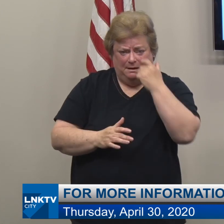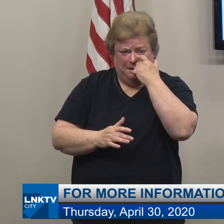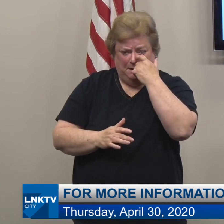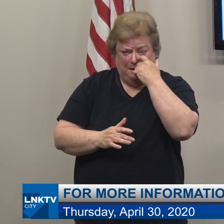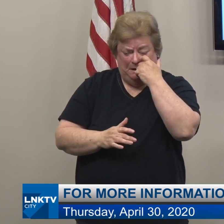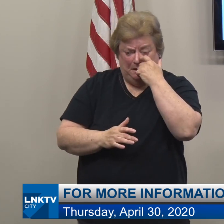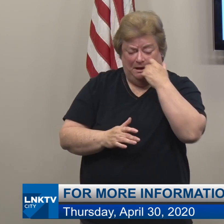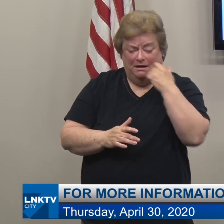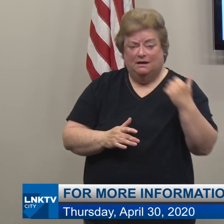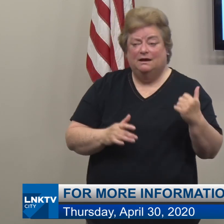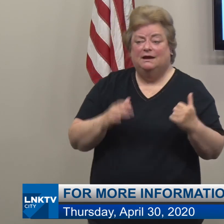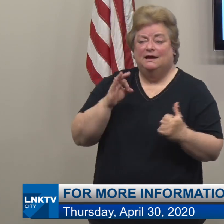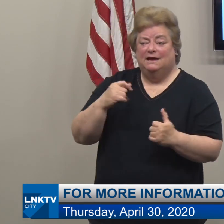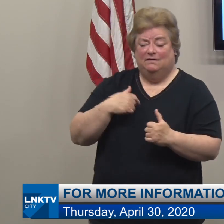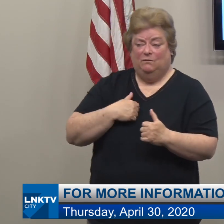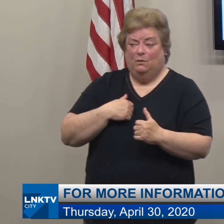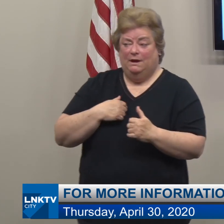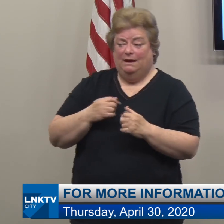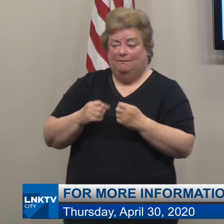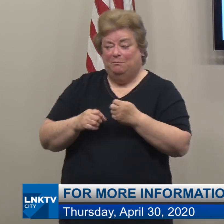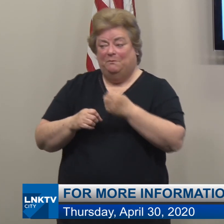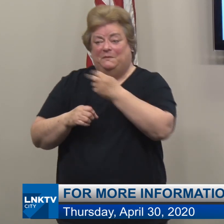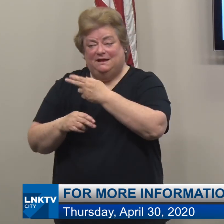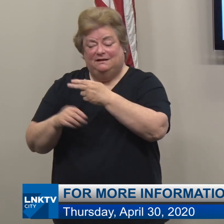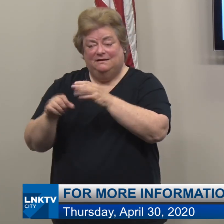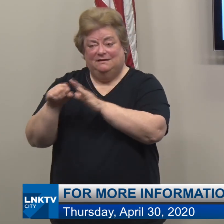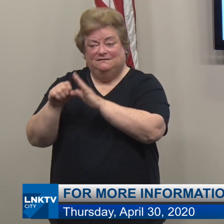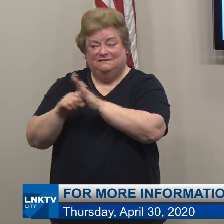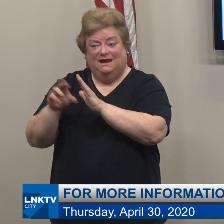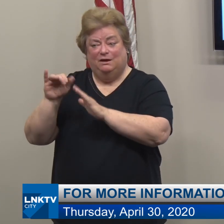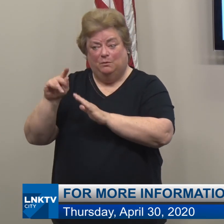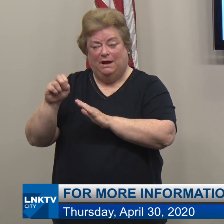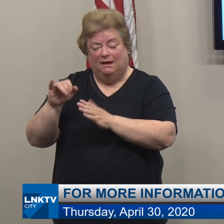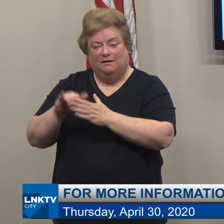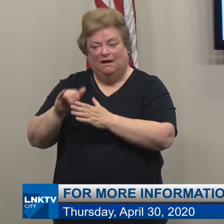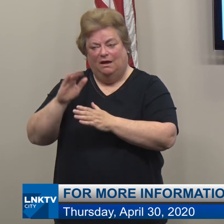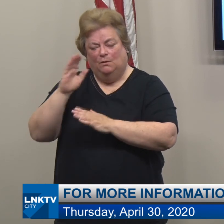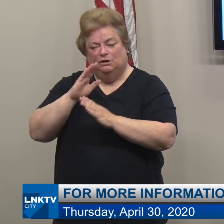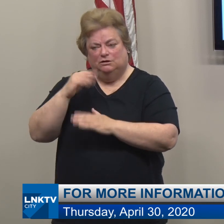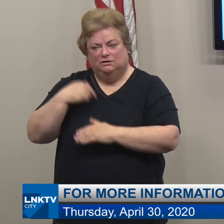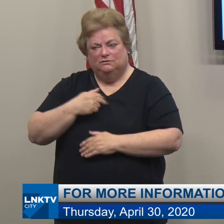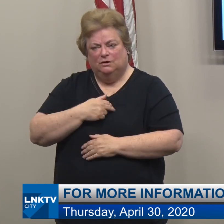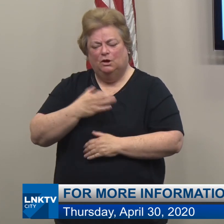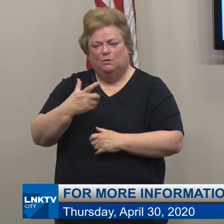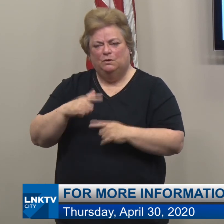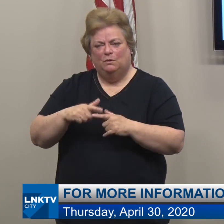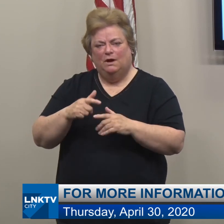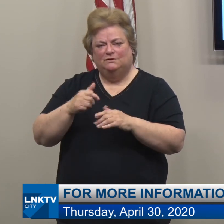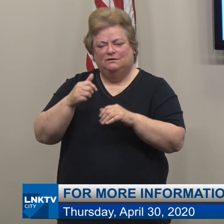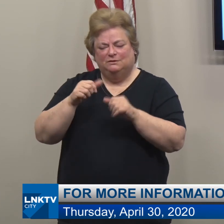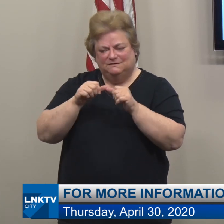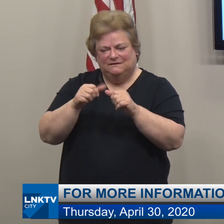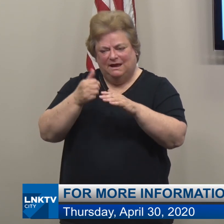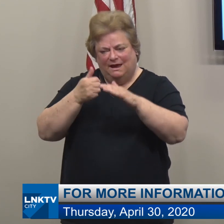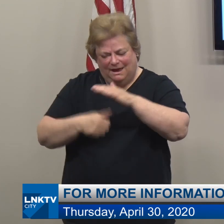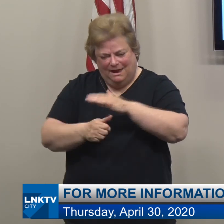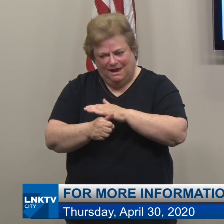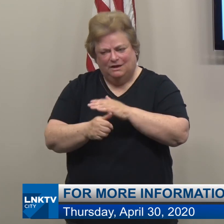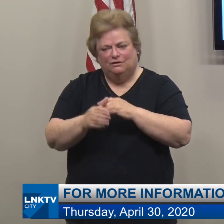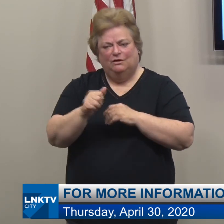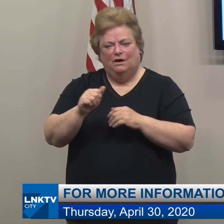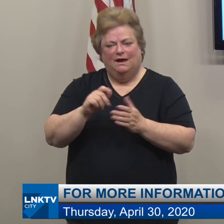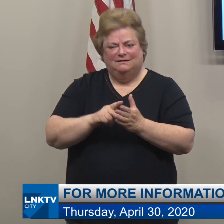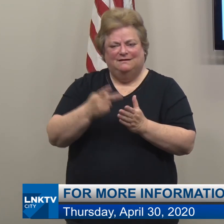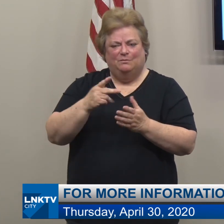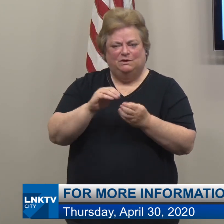if we exceeded the state rate. We're also watching we want to stay under a double-digit positivity rate,